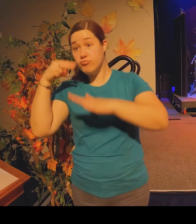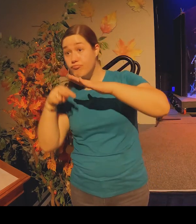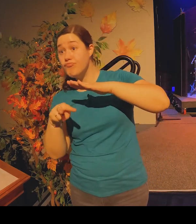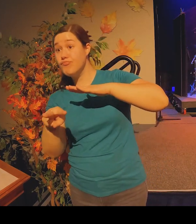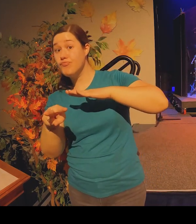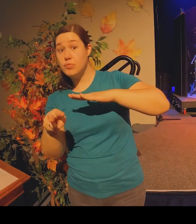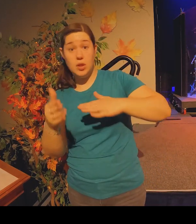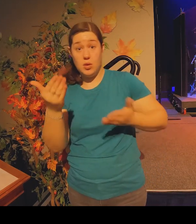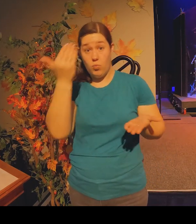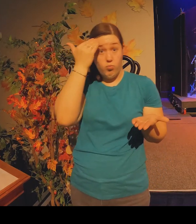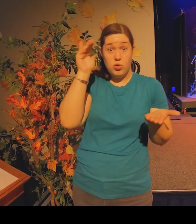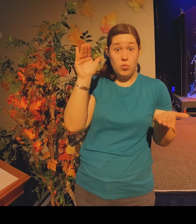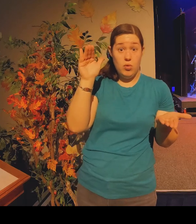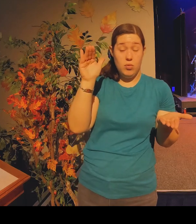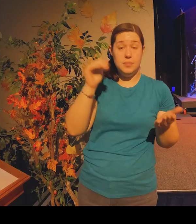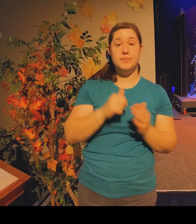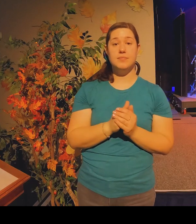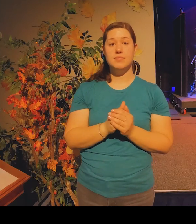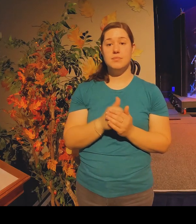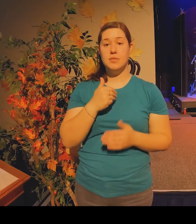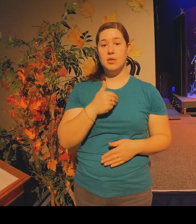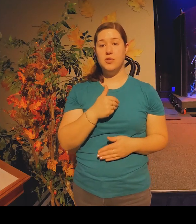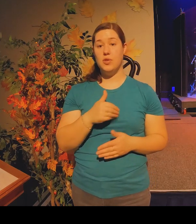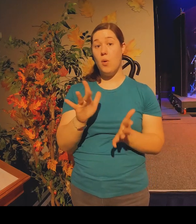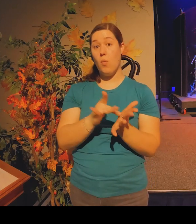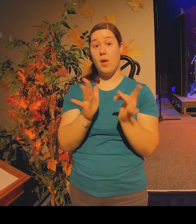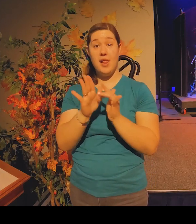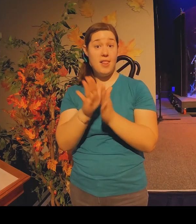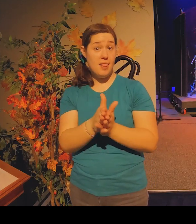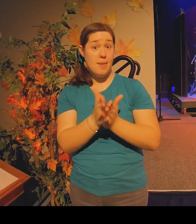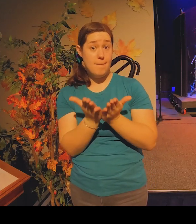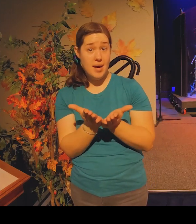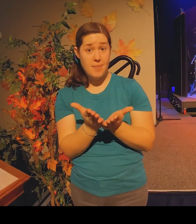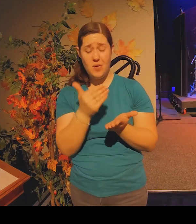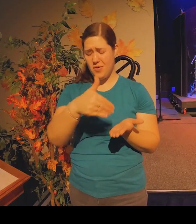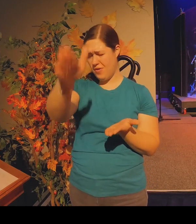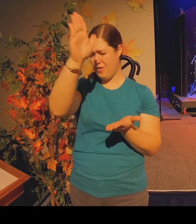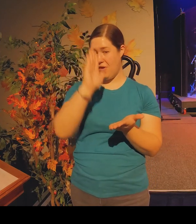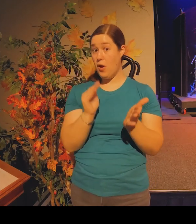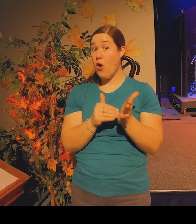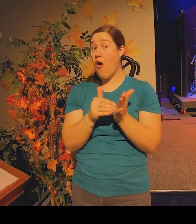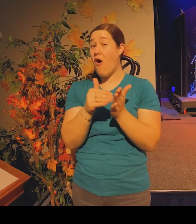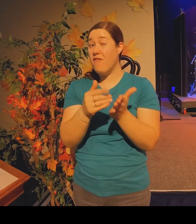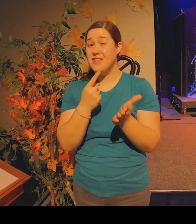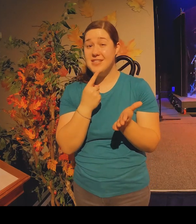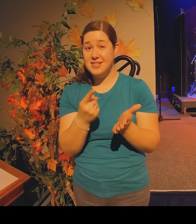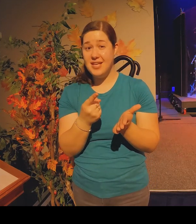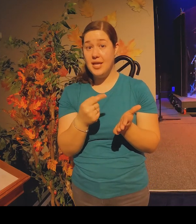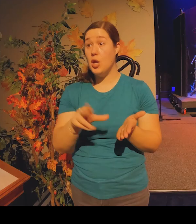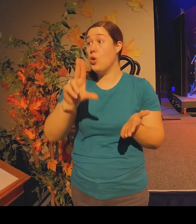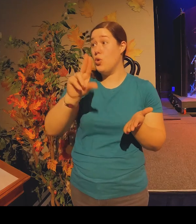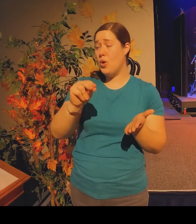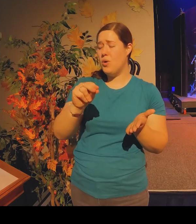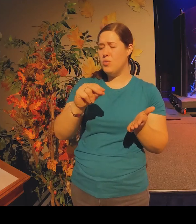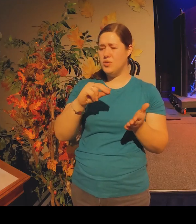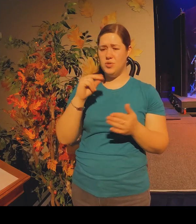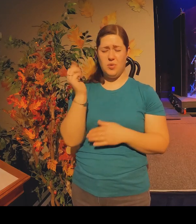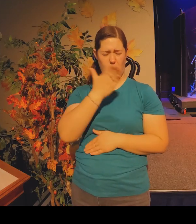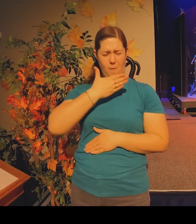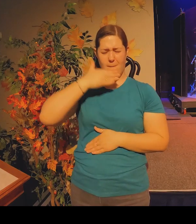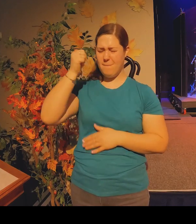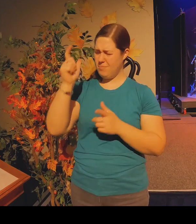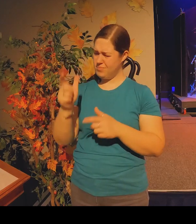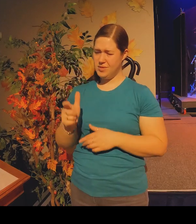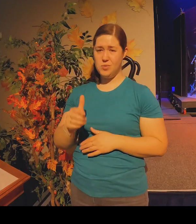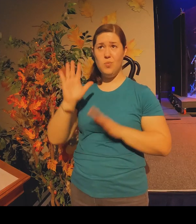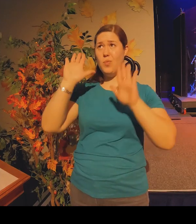in the Bible, God often said no to the greatest people of faith, greatest biblical characters. I mean, take, for example,